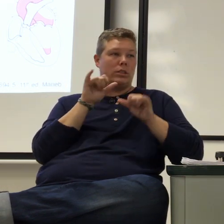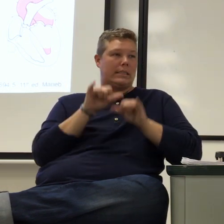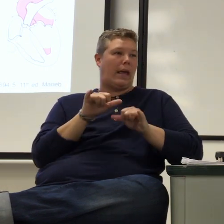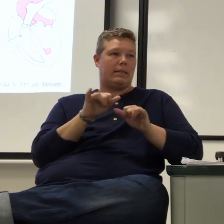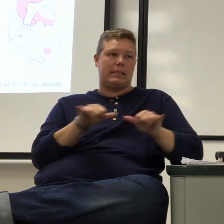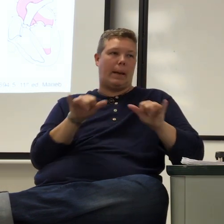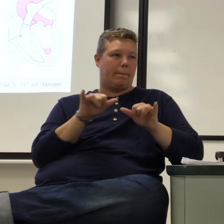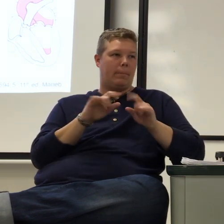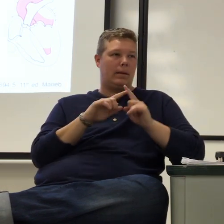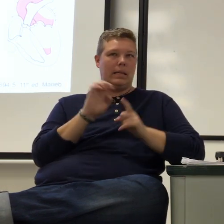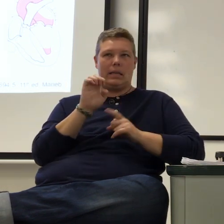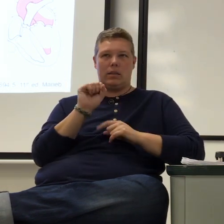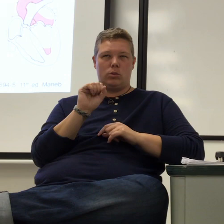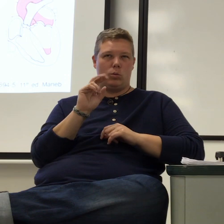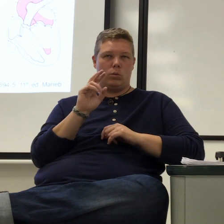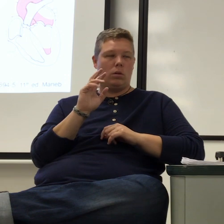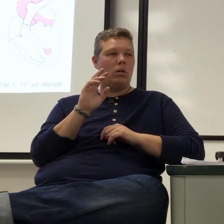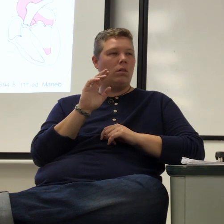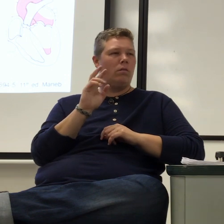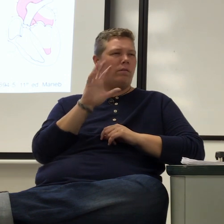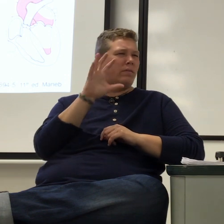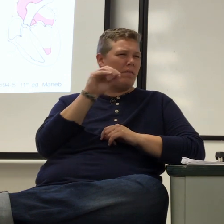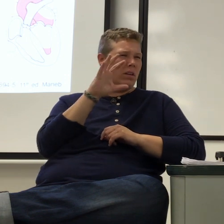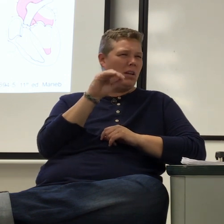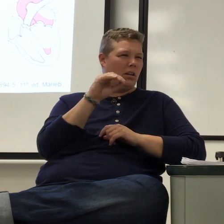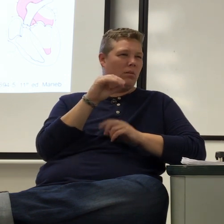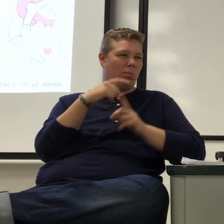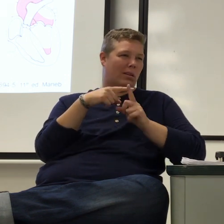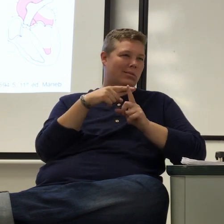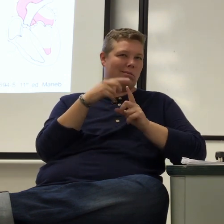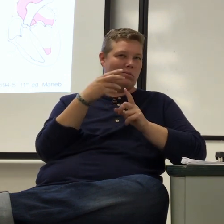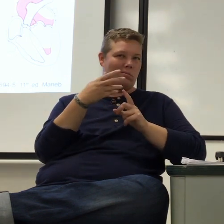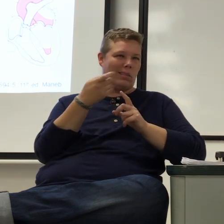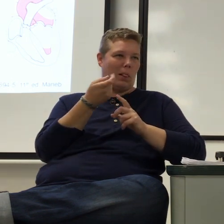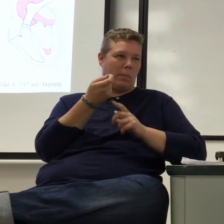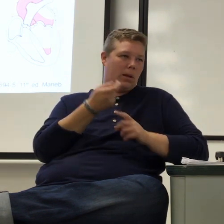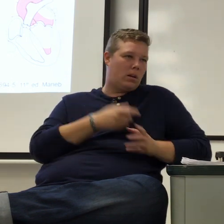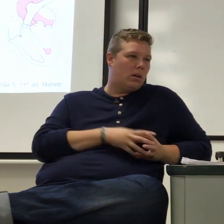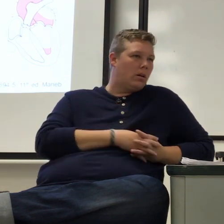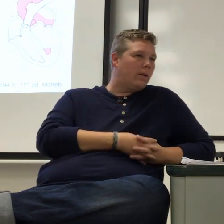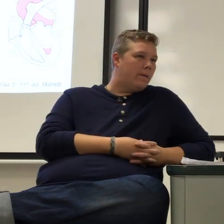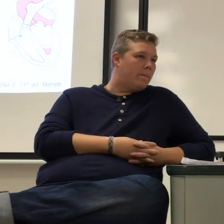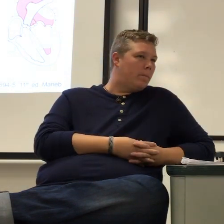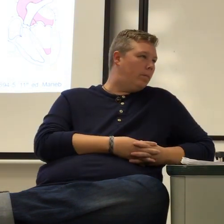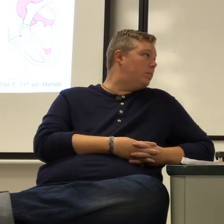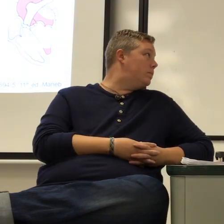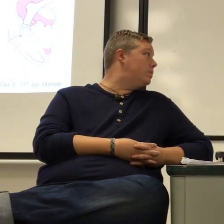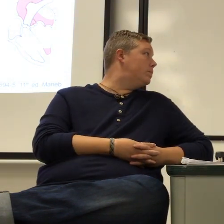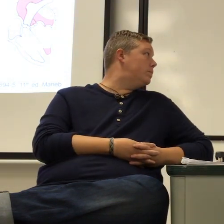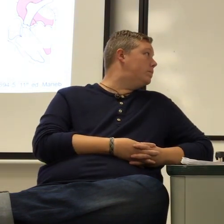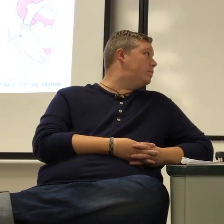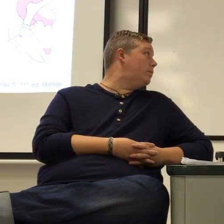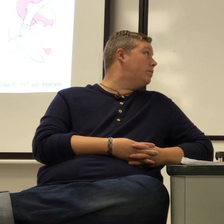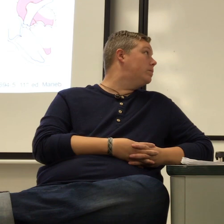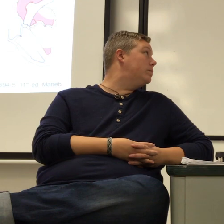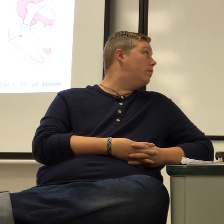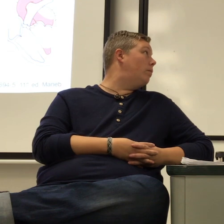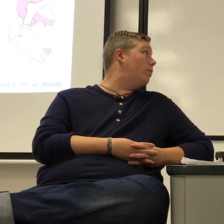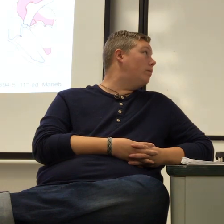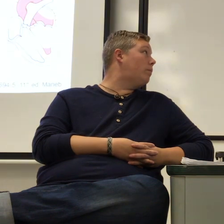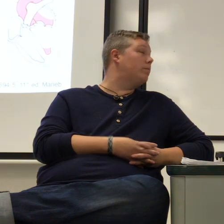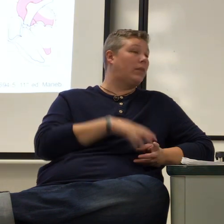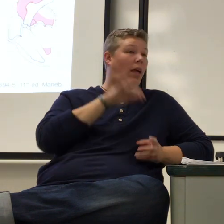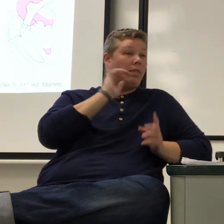was, 50, doesn't change. Okay. At this point, right